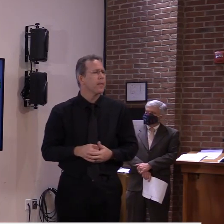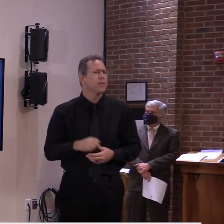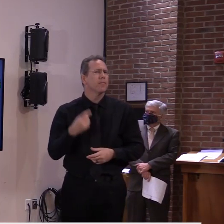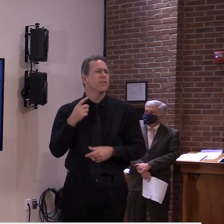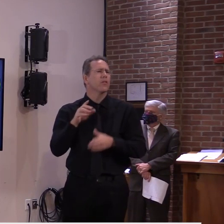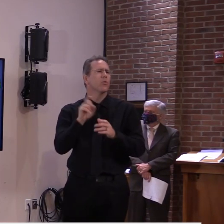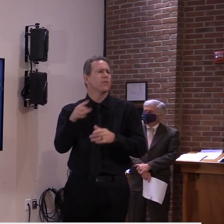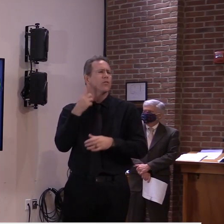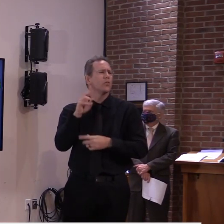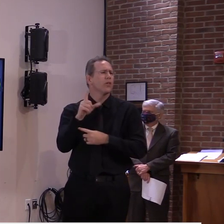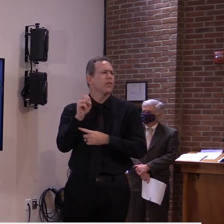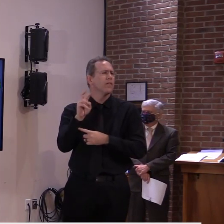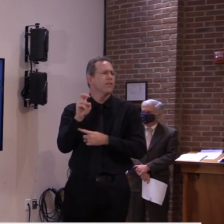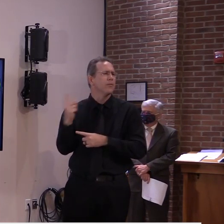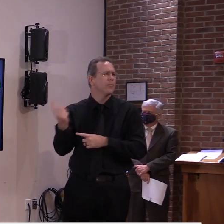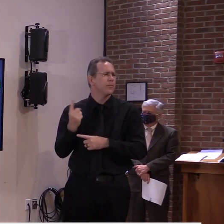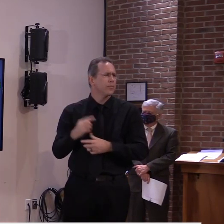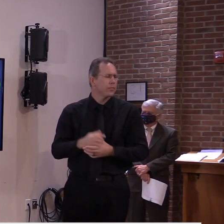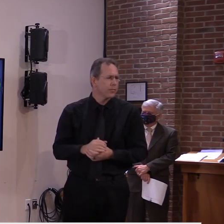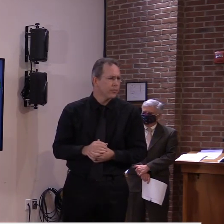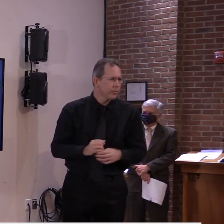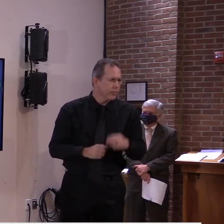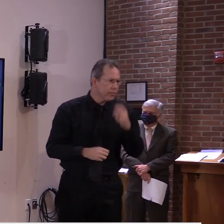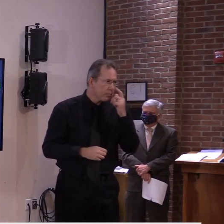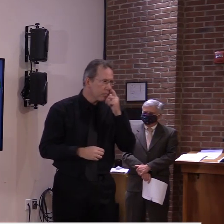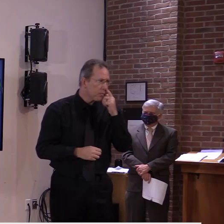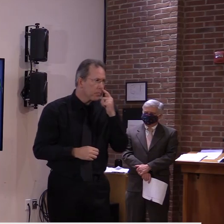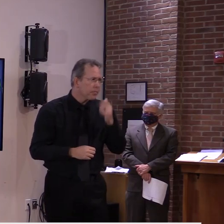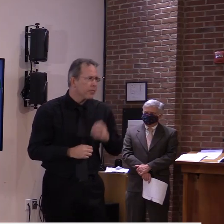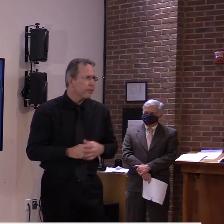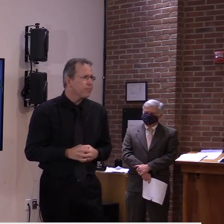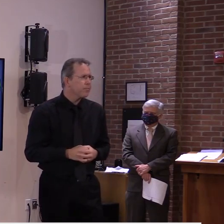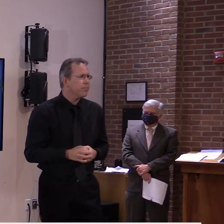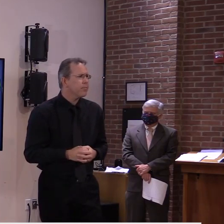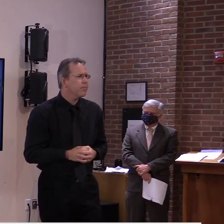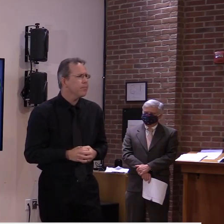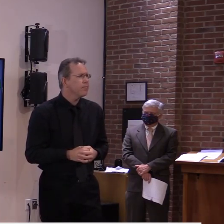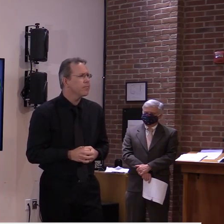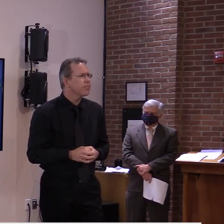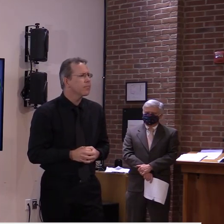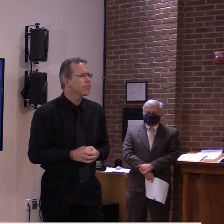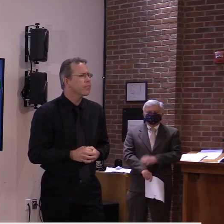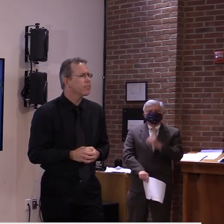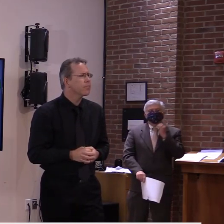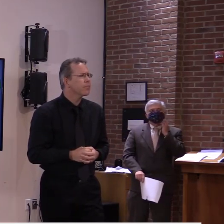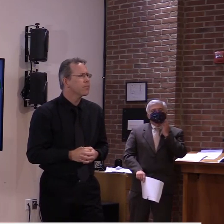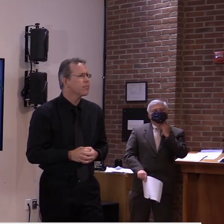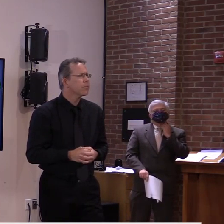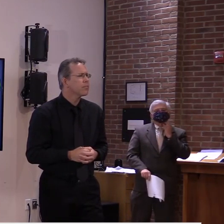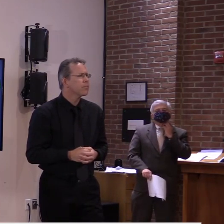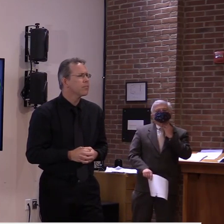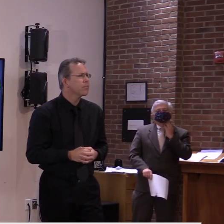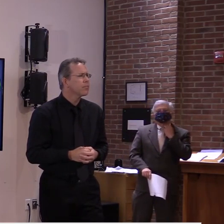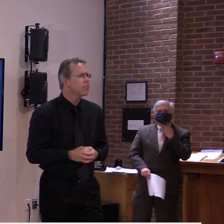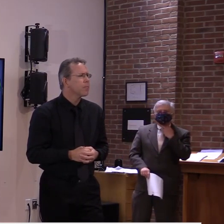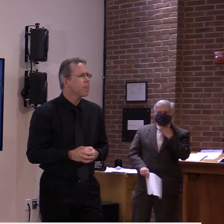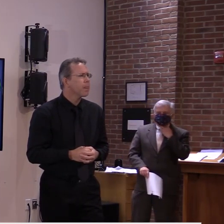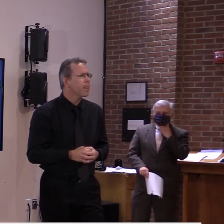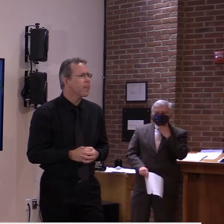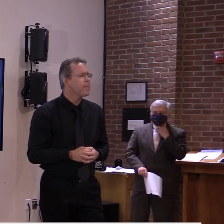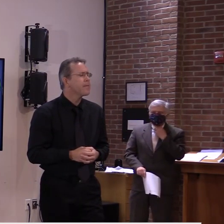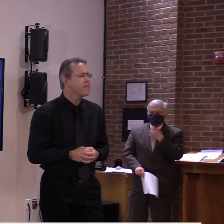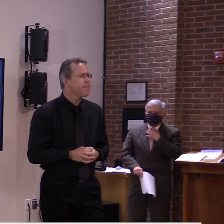yesterday on the spike in detectable COVID in the wastewater. And